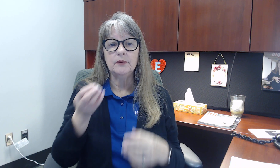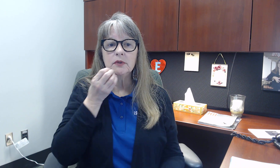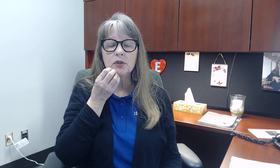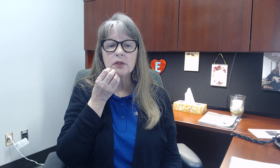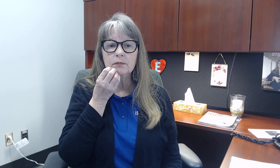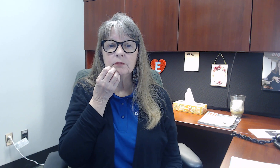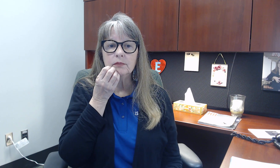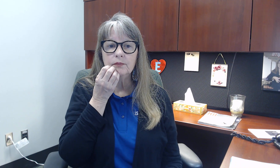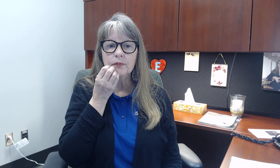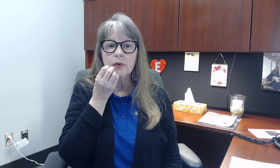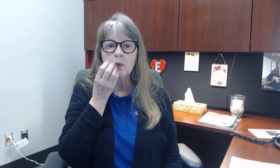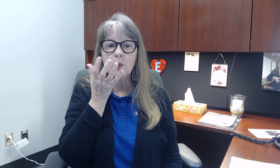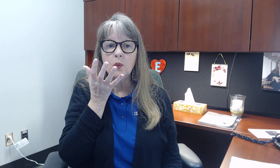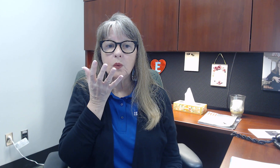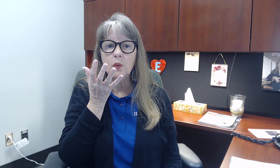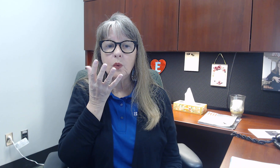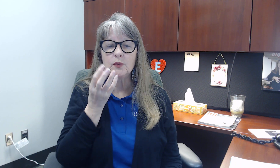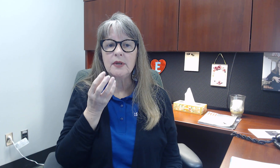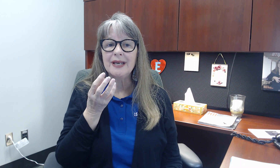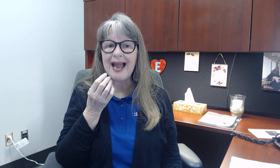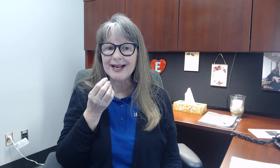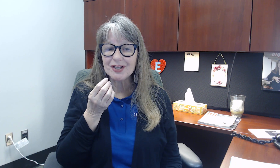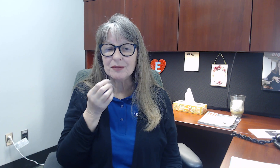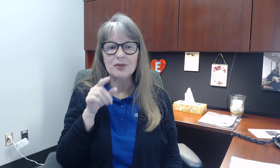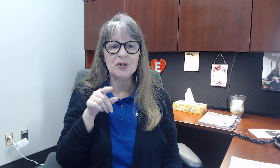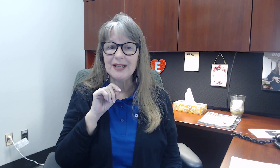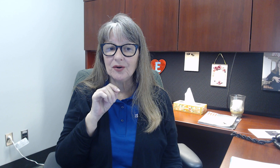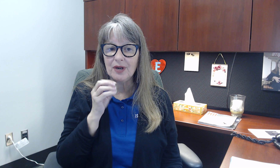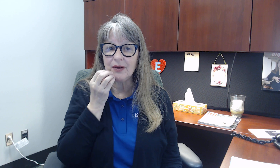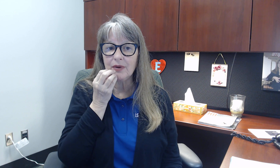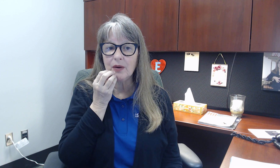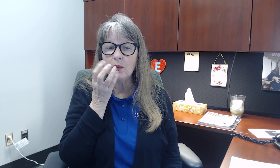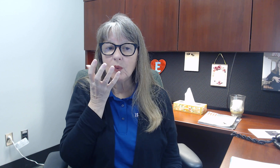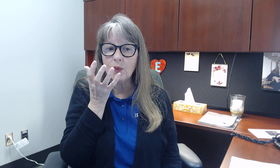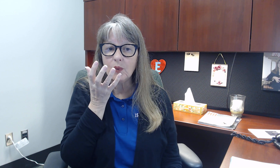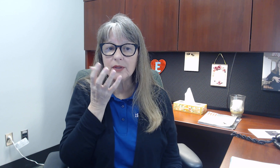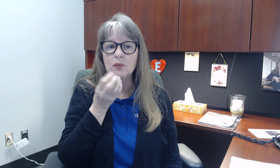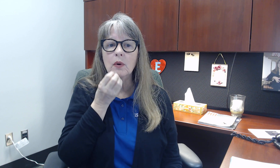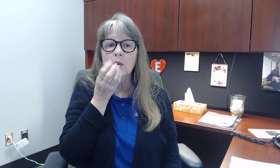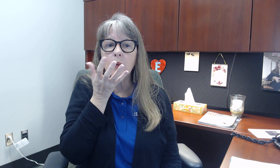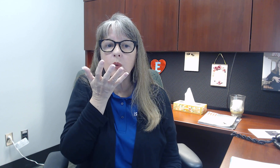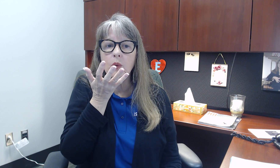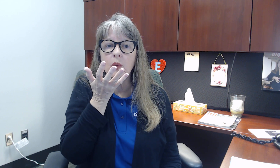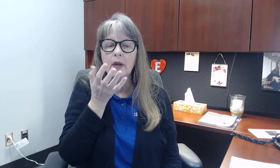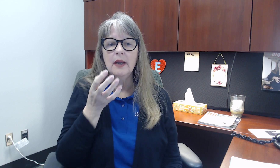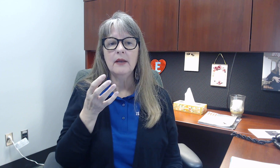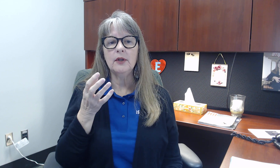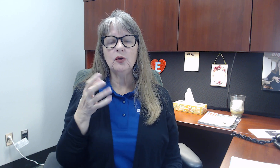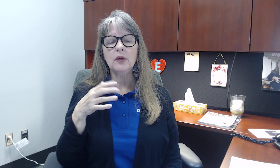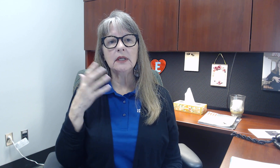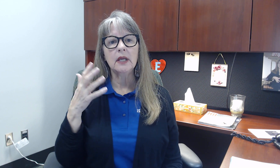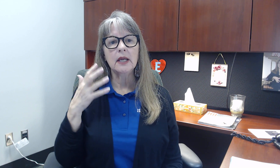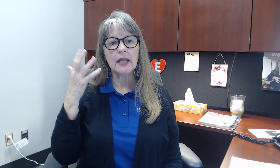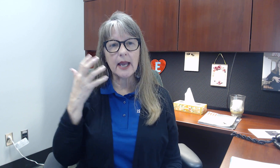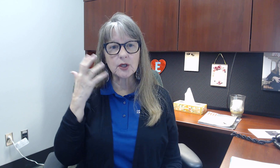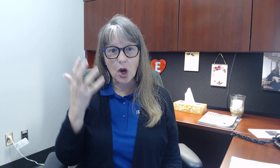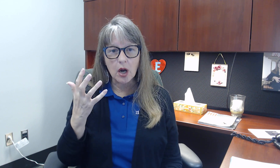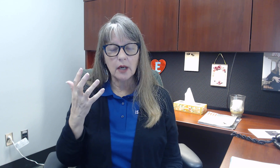just, so I did action, but you didn't hear anything, right? It's warm. Then you can catch on